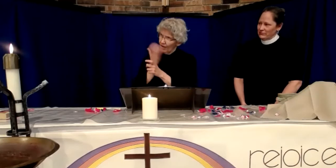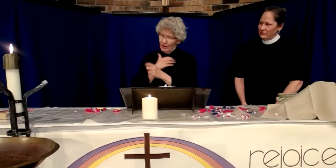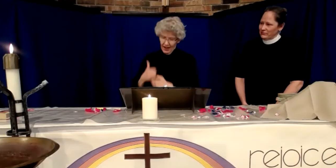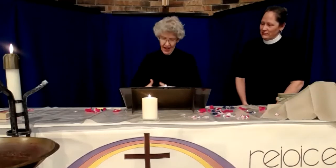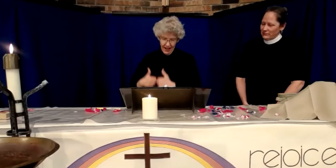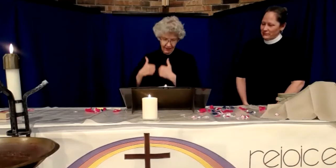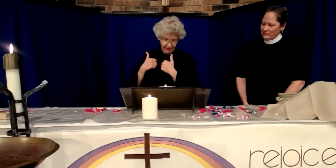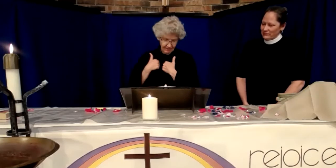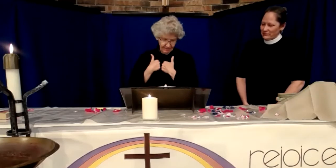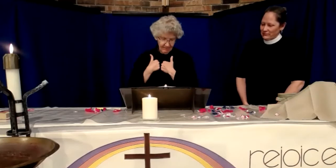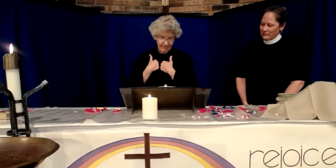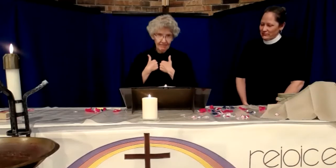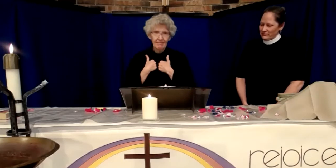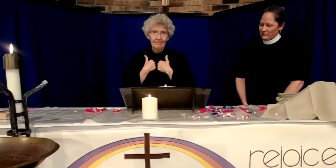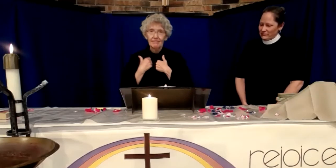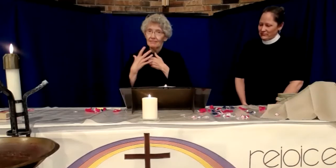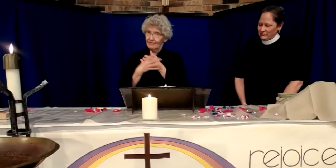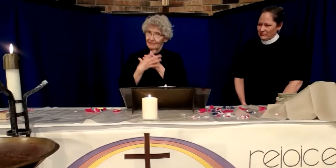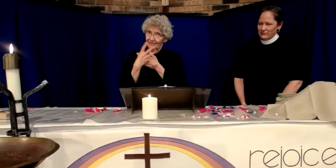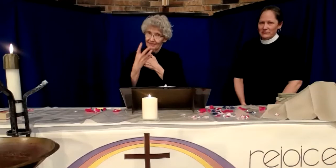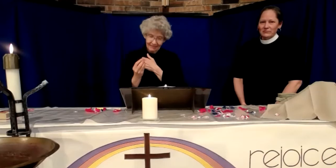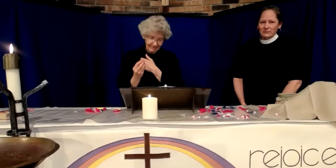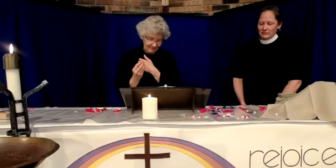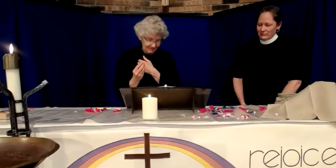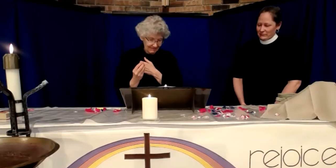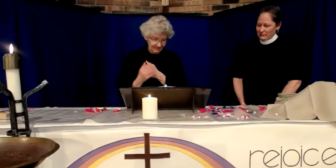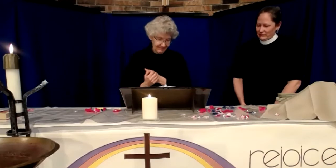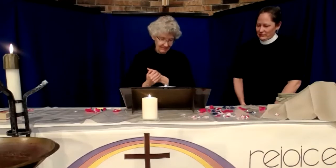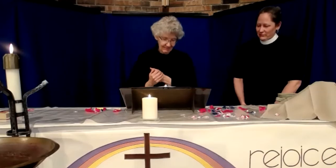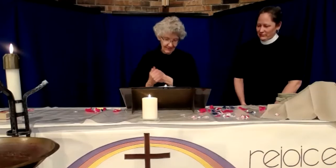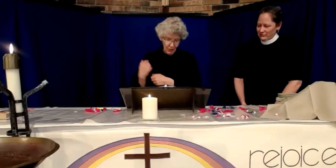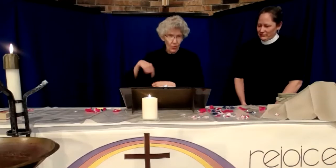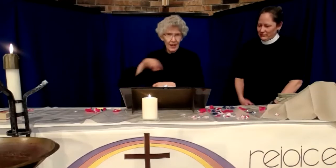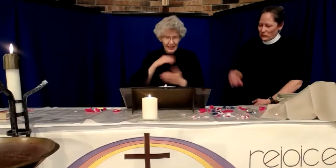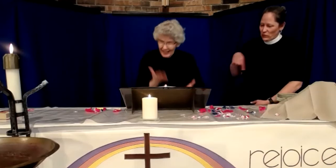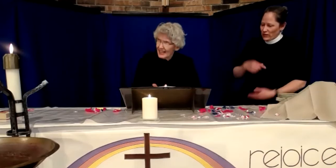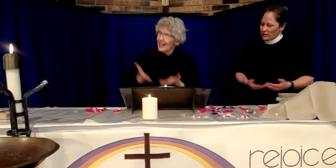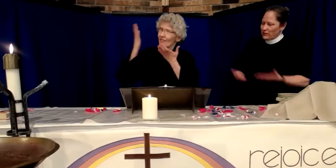Now receive these gifts and our lives. Congregation,